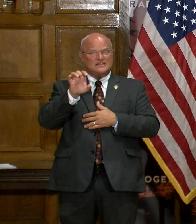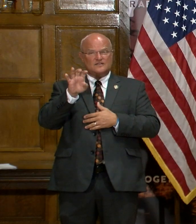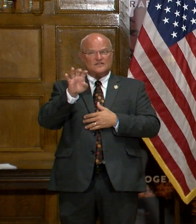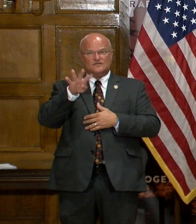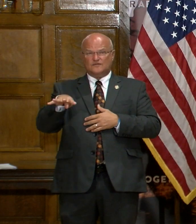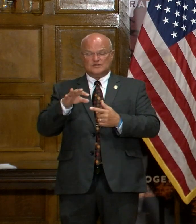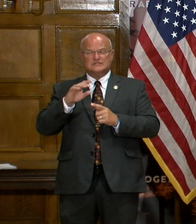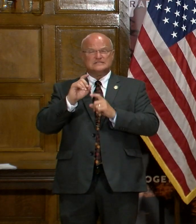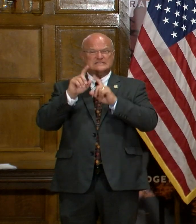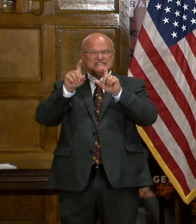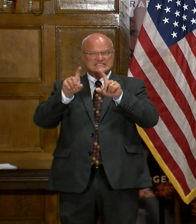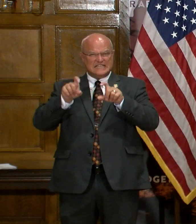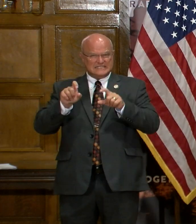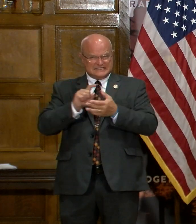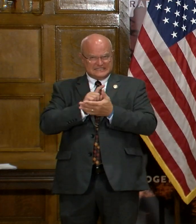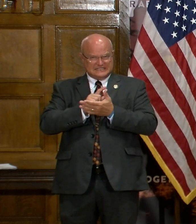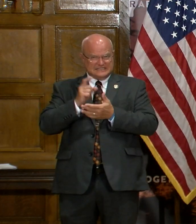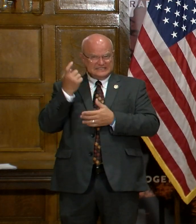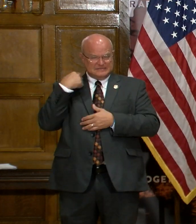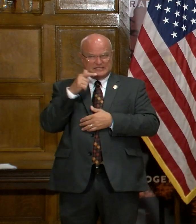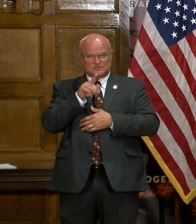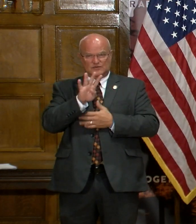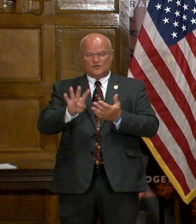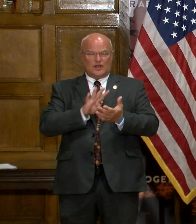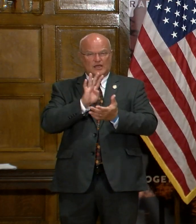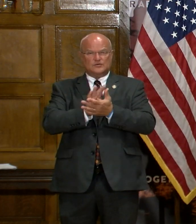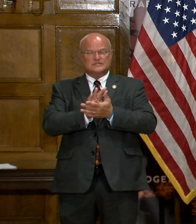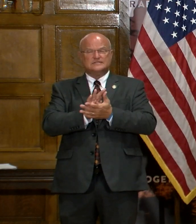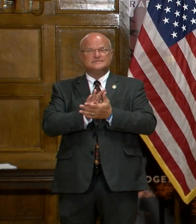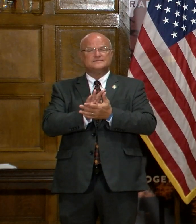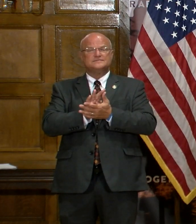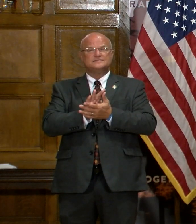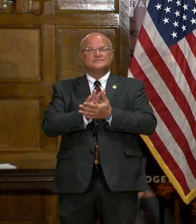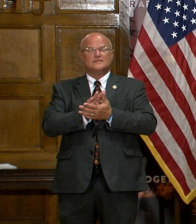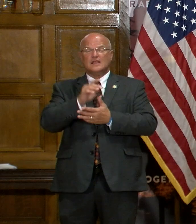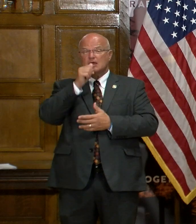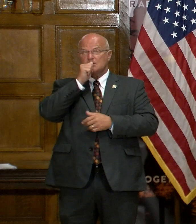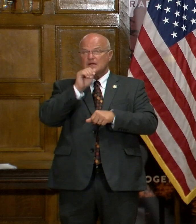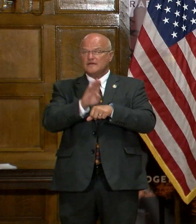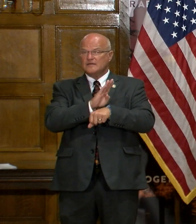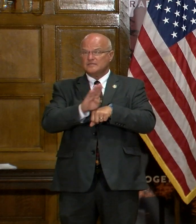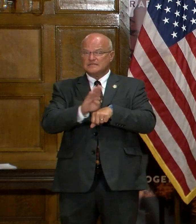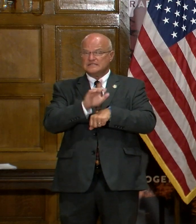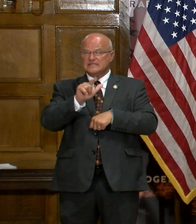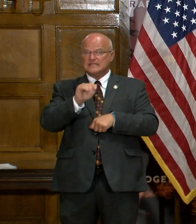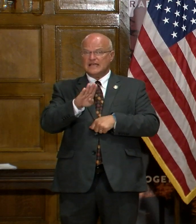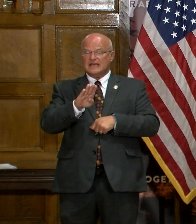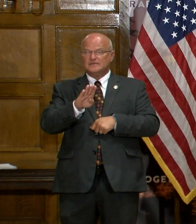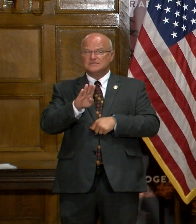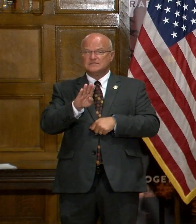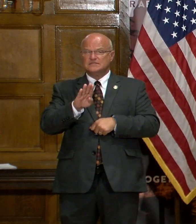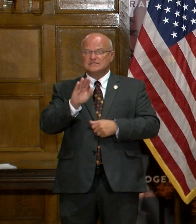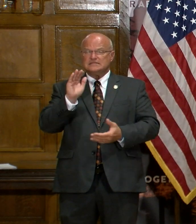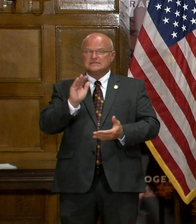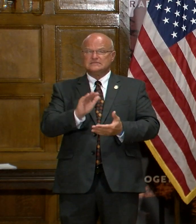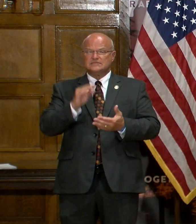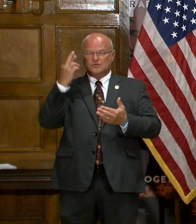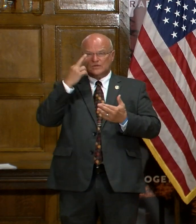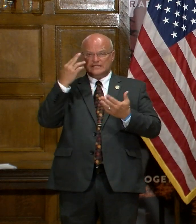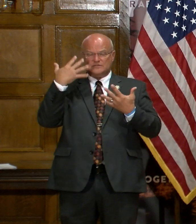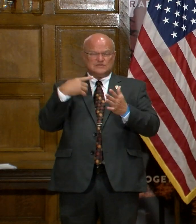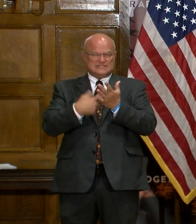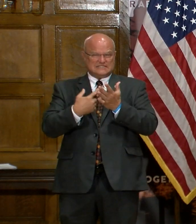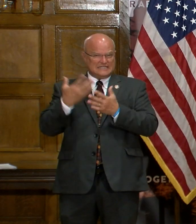1,844 specimens tested in the previous 24 hours. Private commercial laboratories still are depressed for reasons that